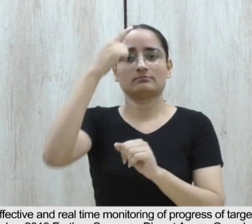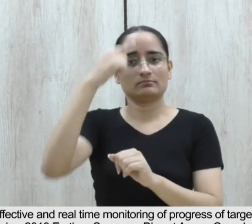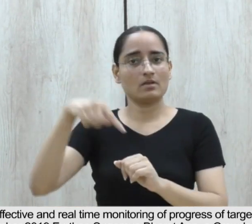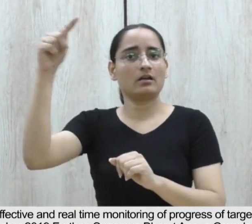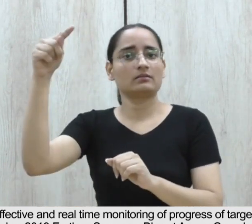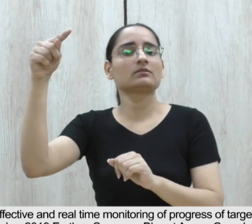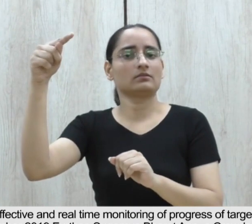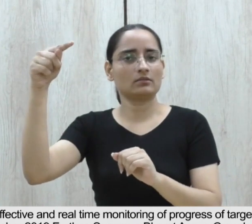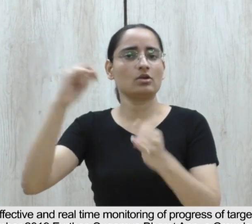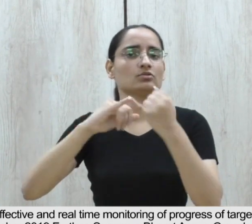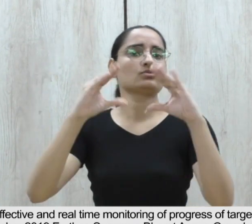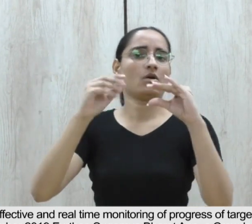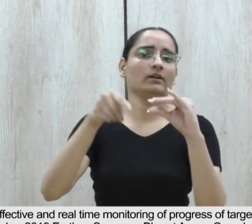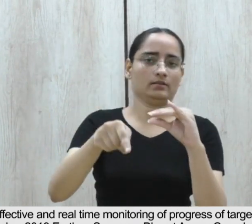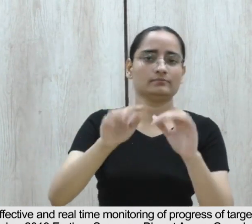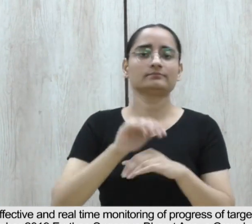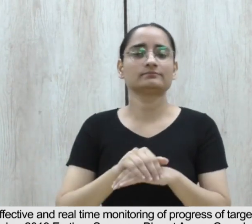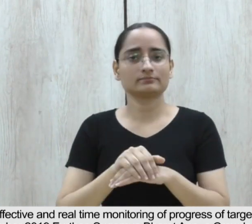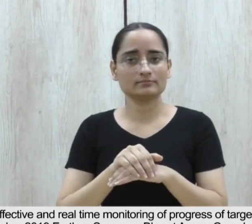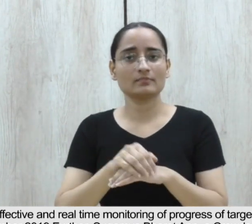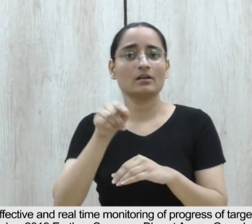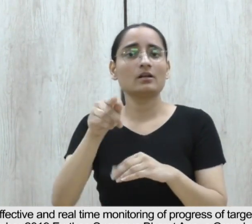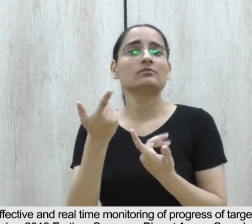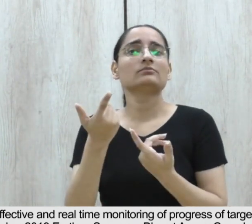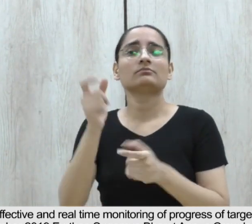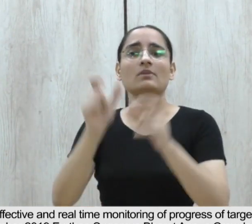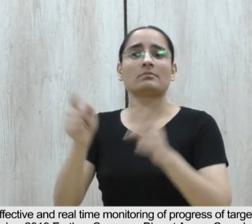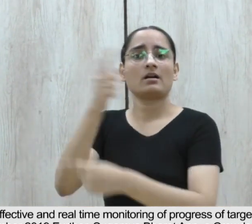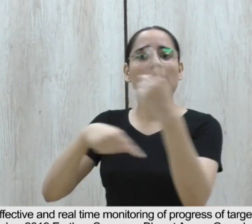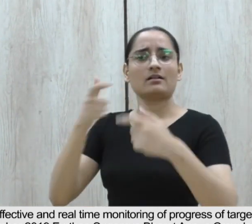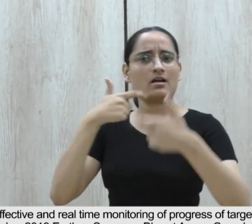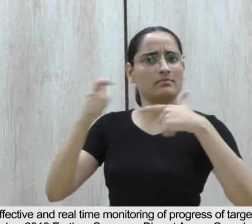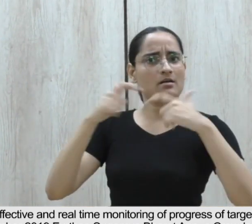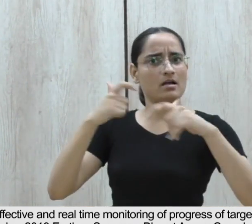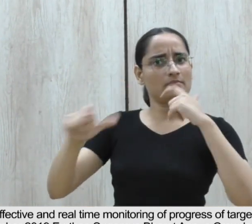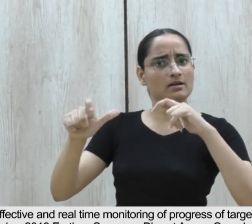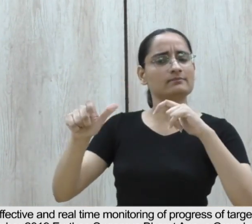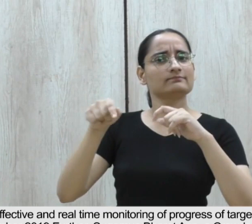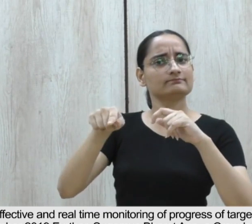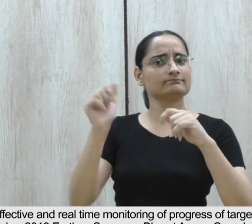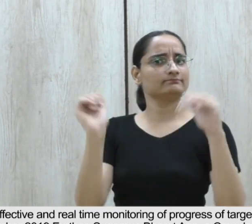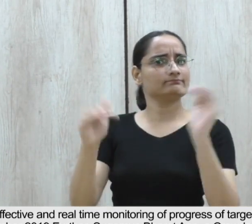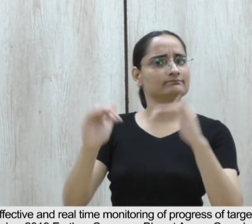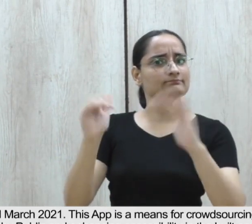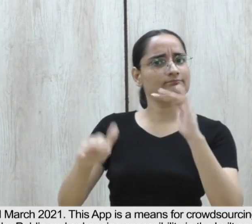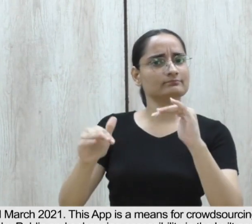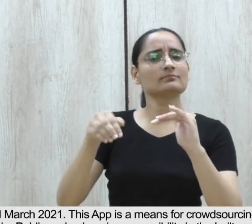15.9. Sugami Bharat app, a crowdsourcing mobile application, was launched